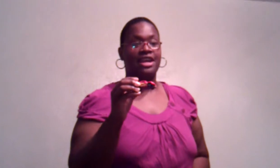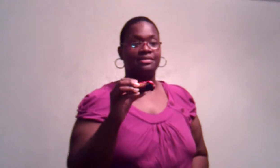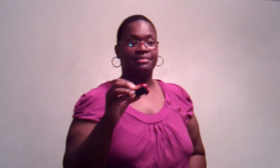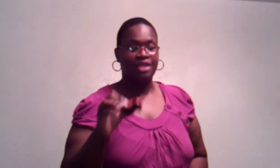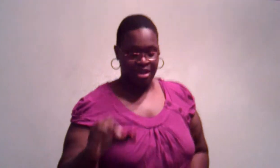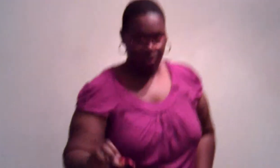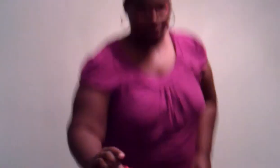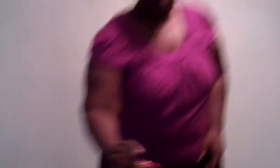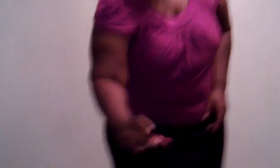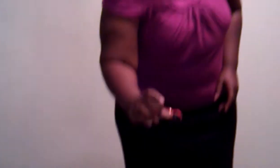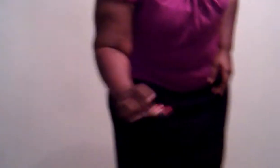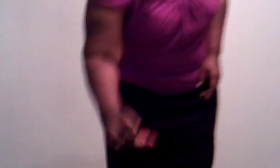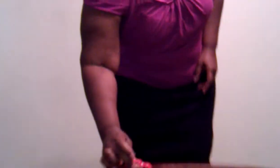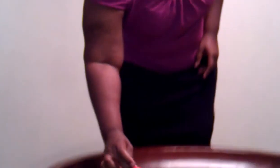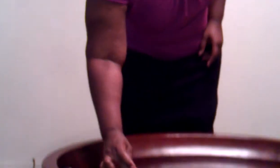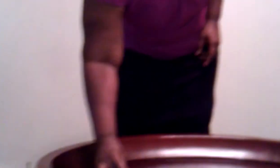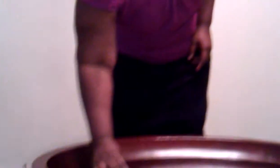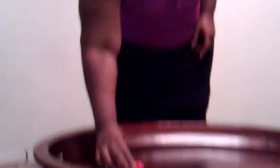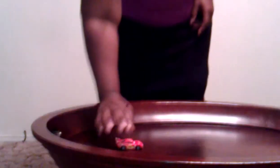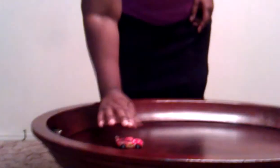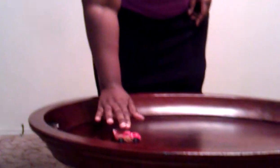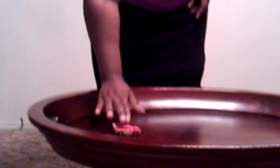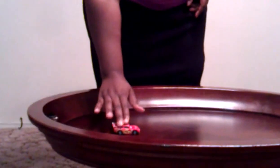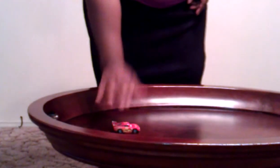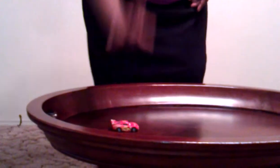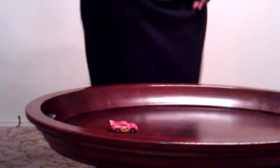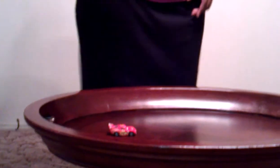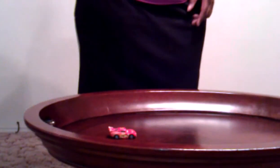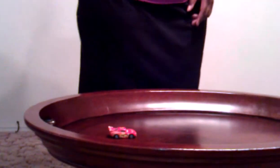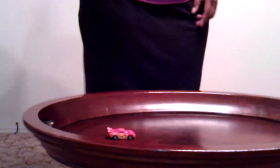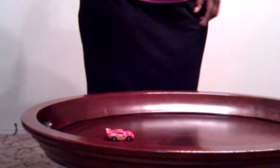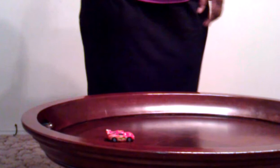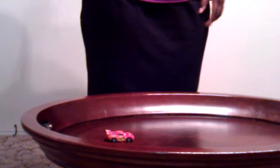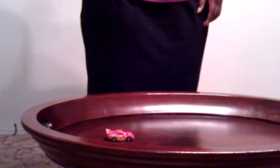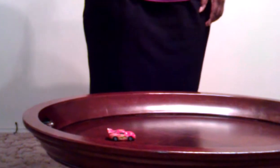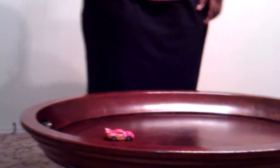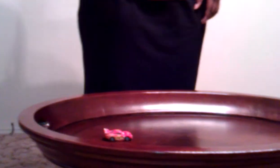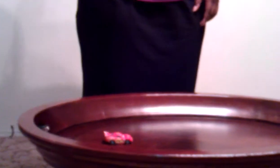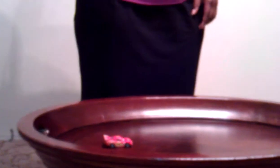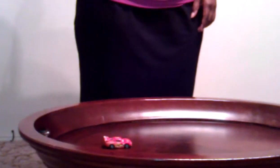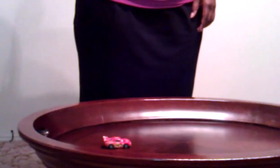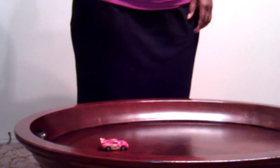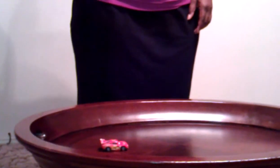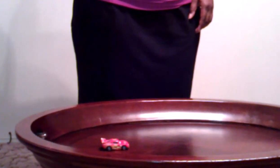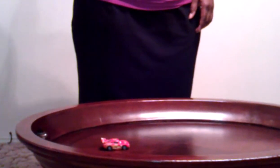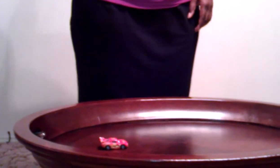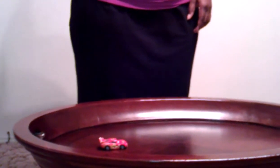Mm-hmm. When we have the car sitting here, this is what type of energy? Stored energy.